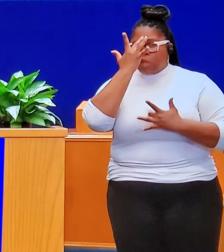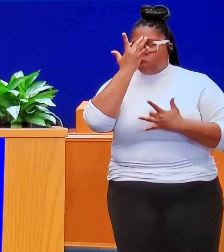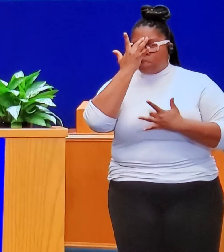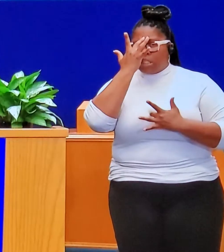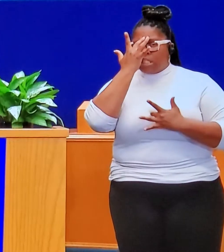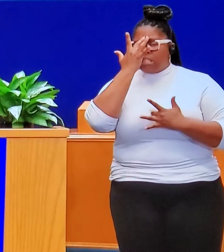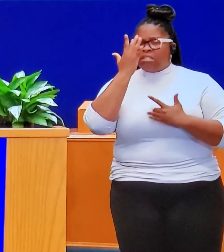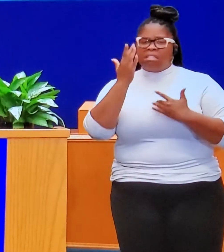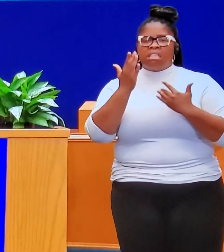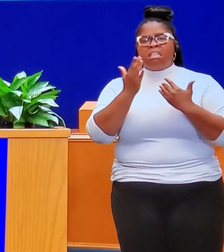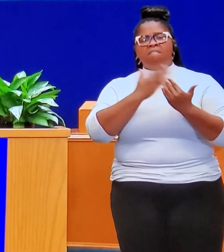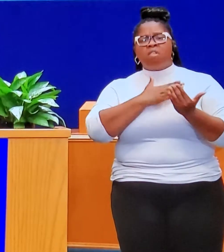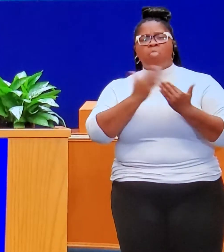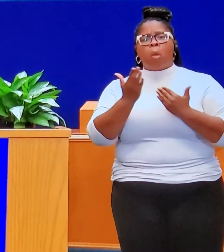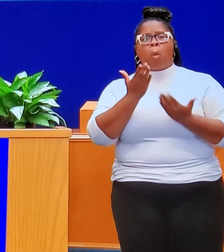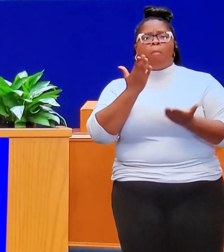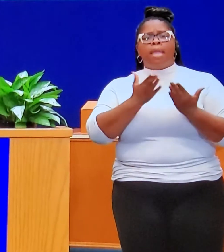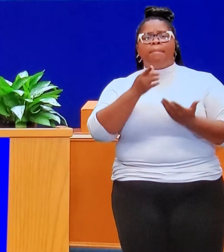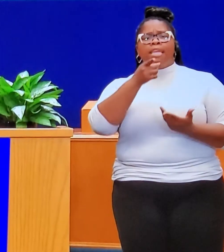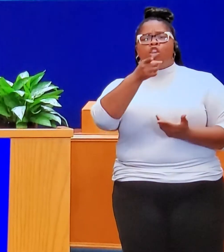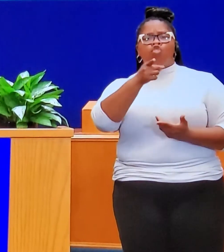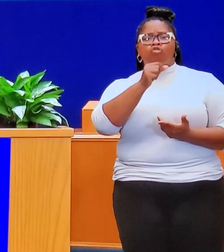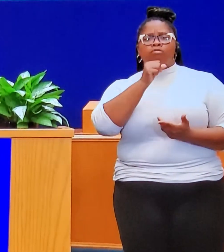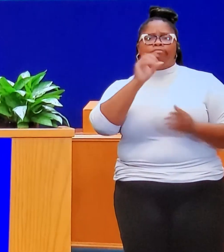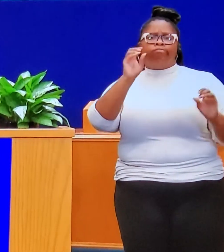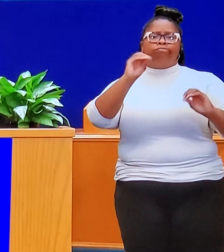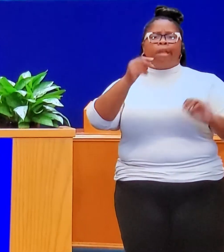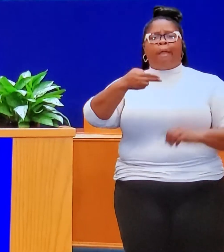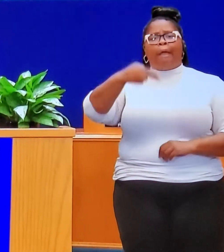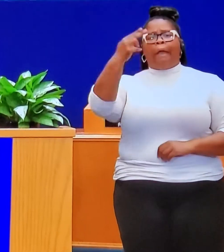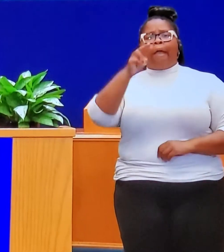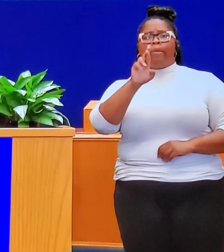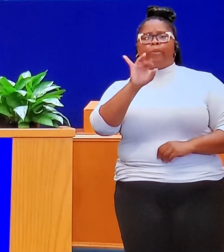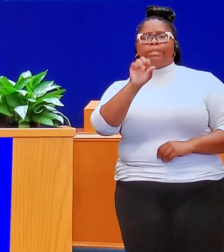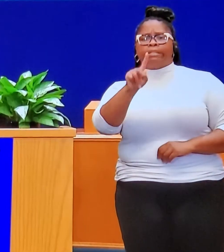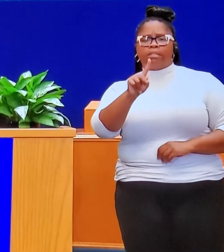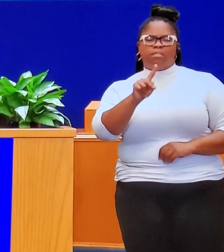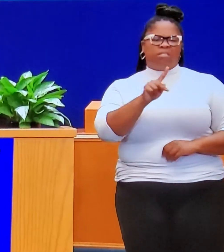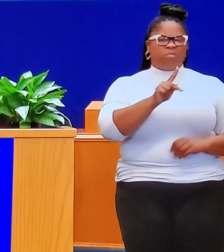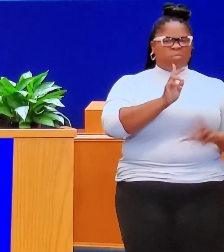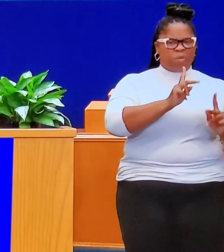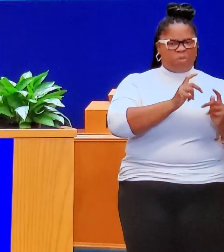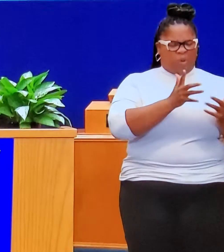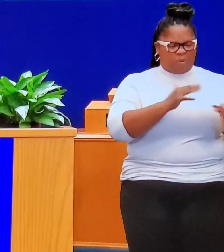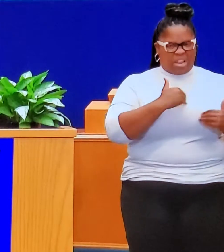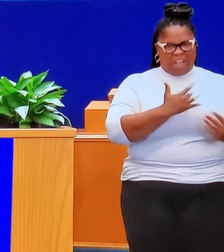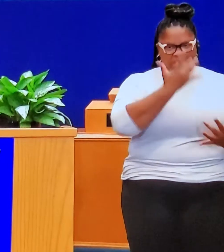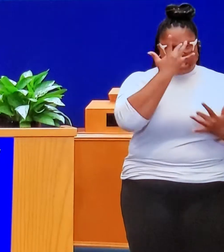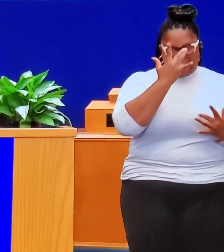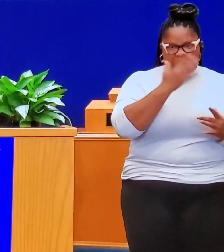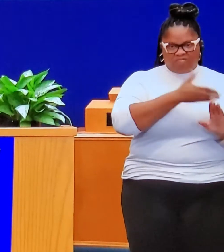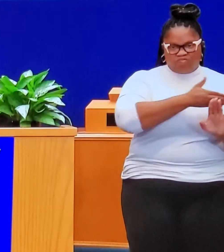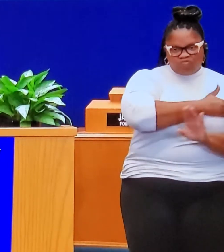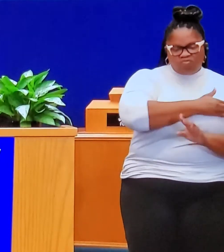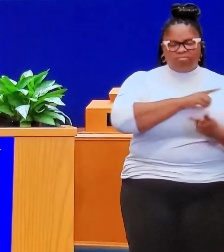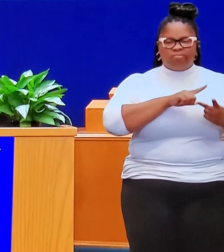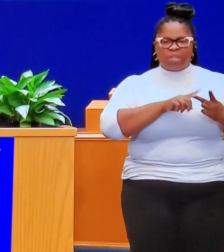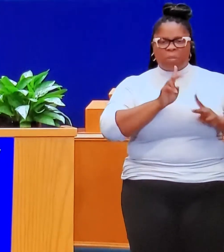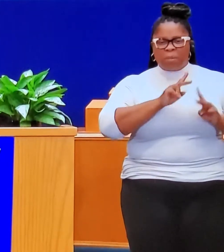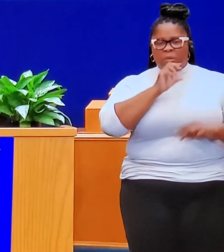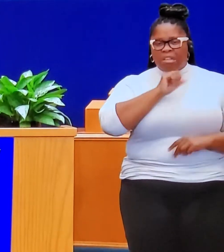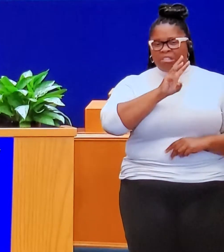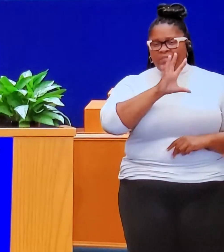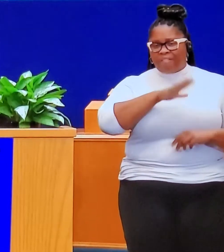in one of what we've been referring to as a high-risk category: people with underlying illness, people who are over the age of